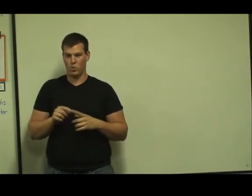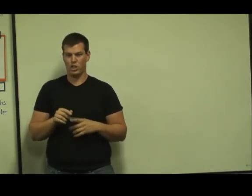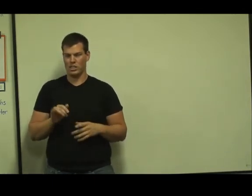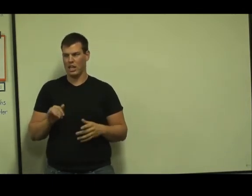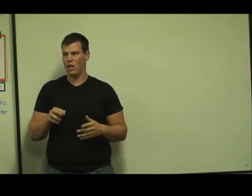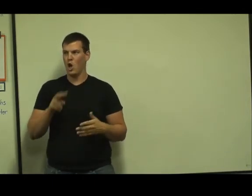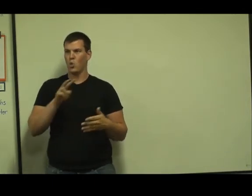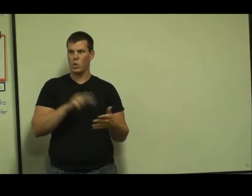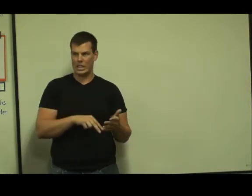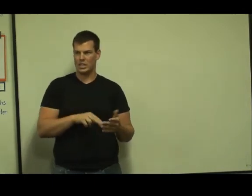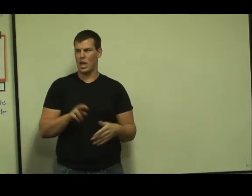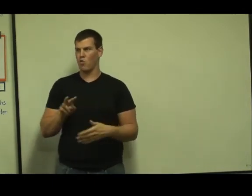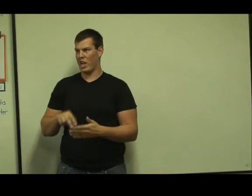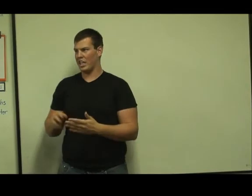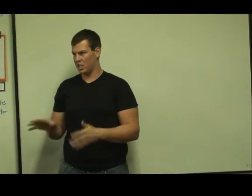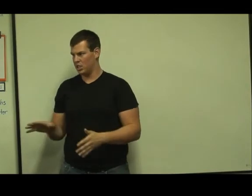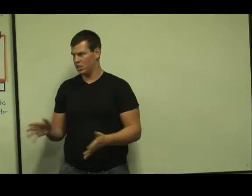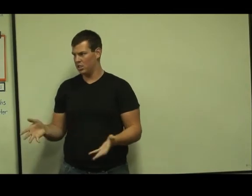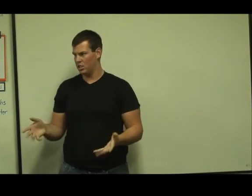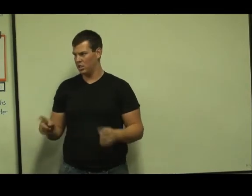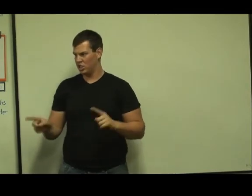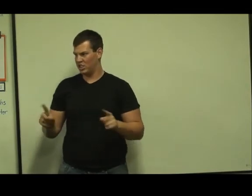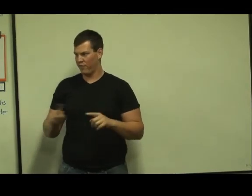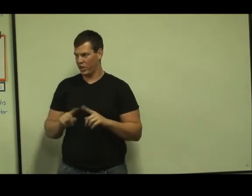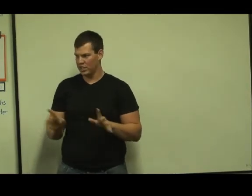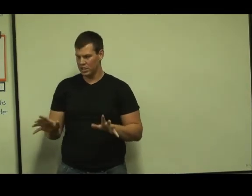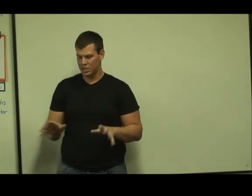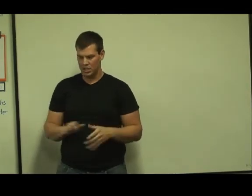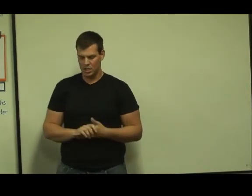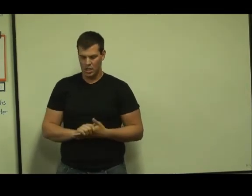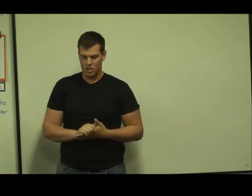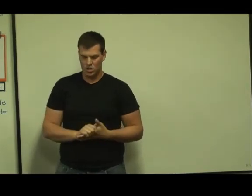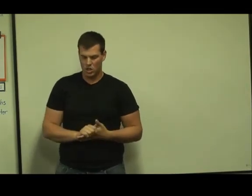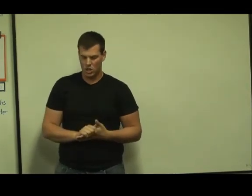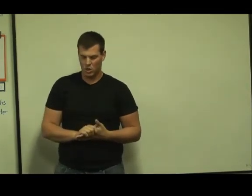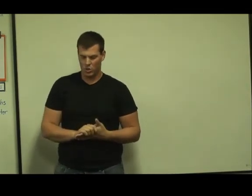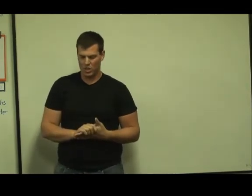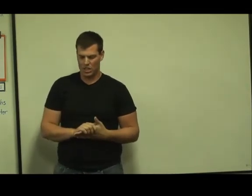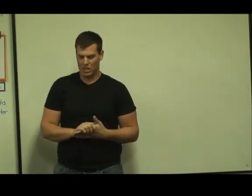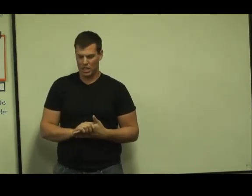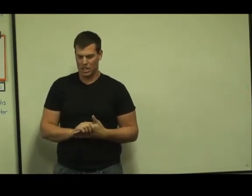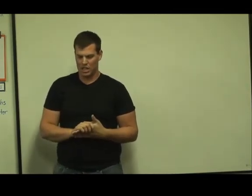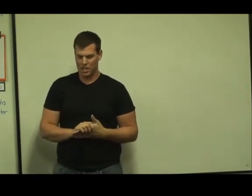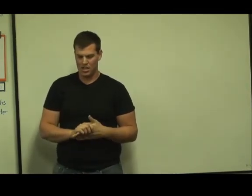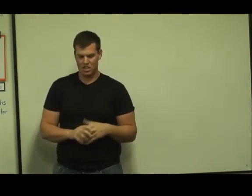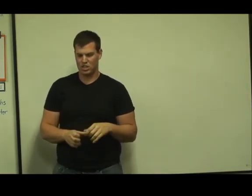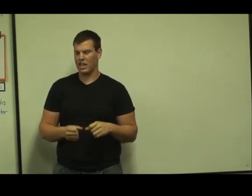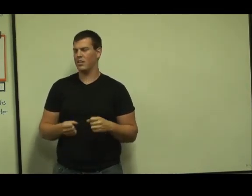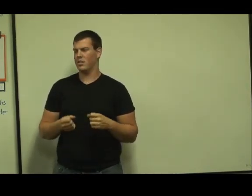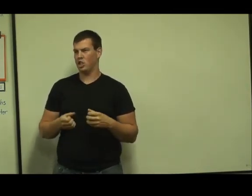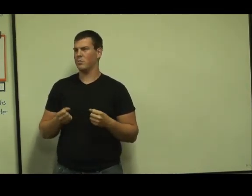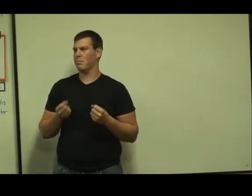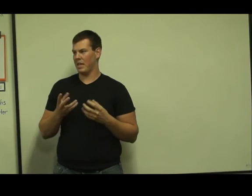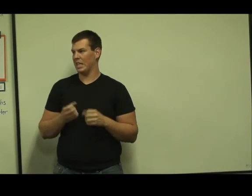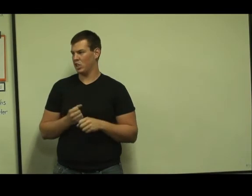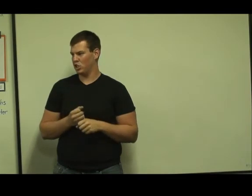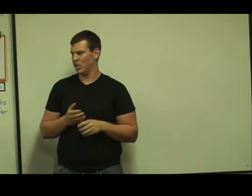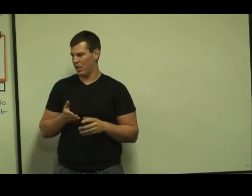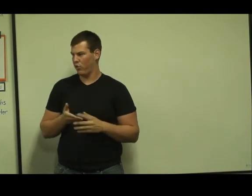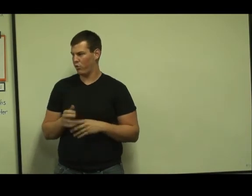word that we read is different. So it took me many years to get through